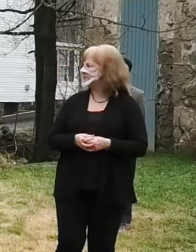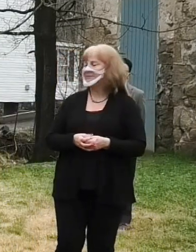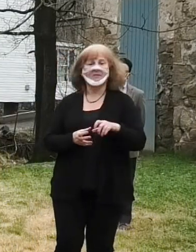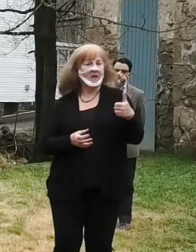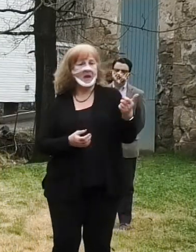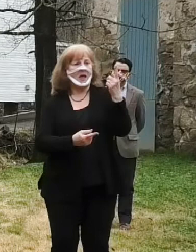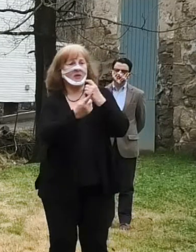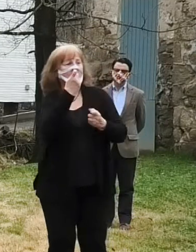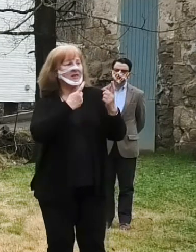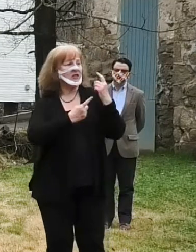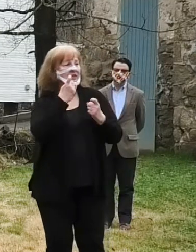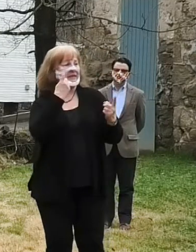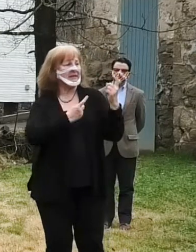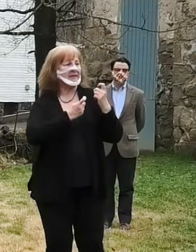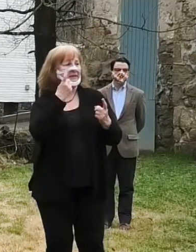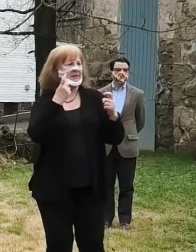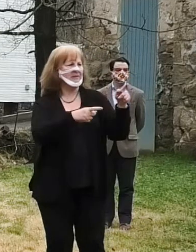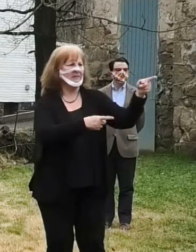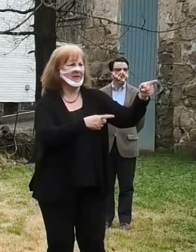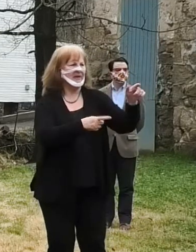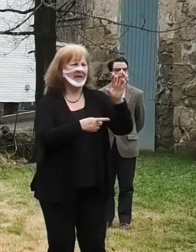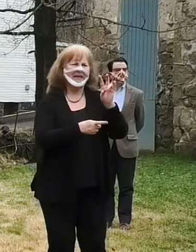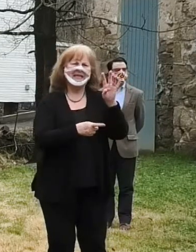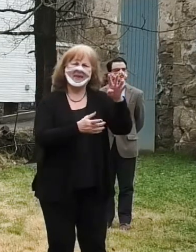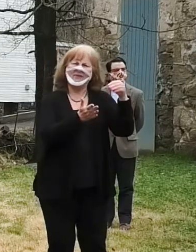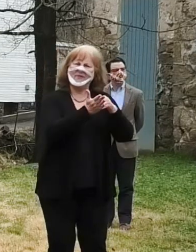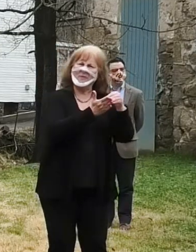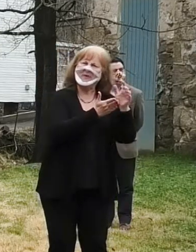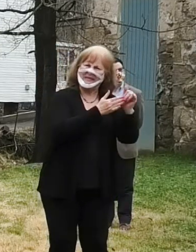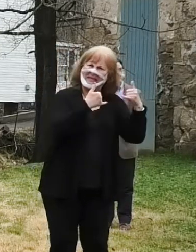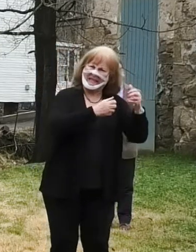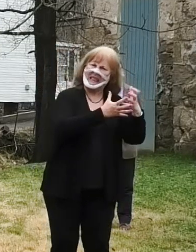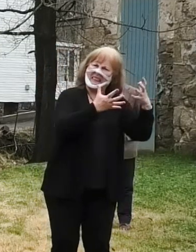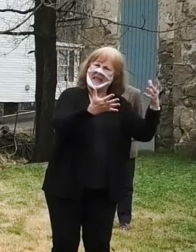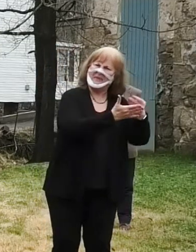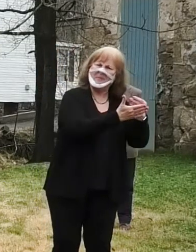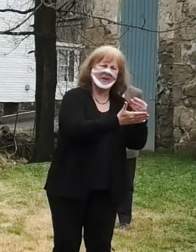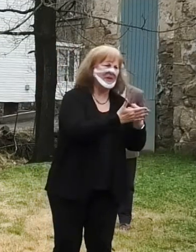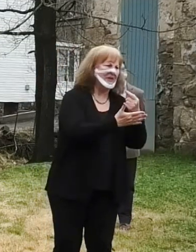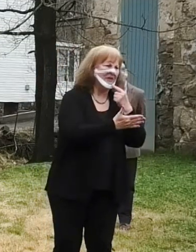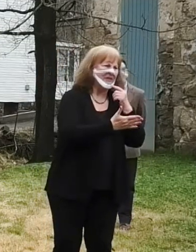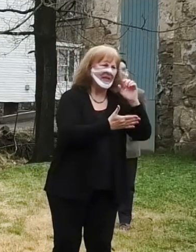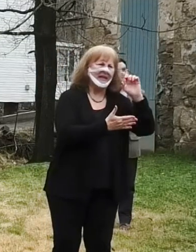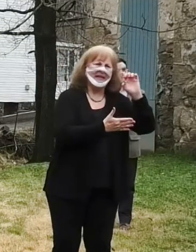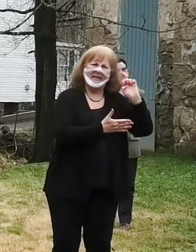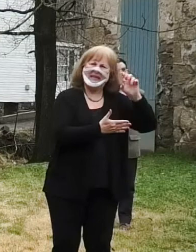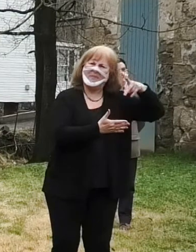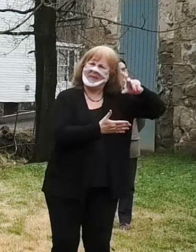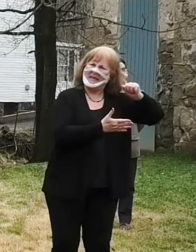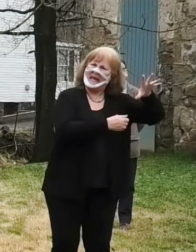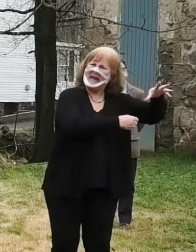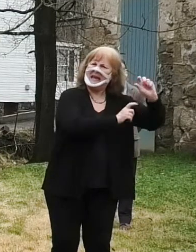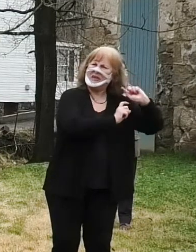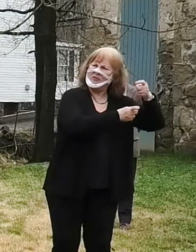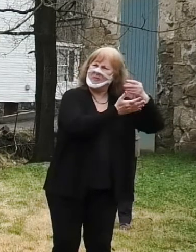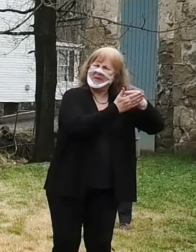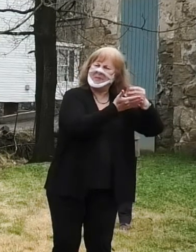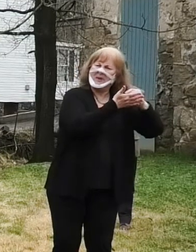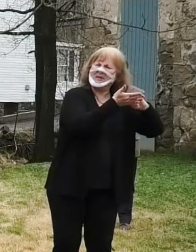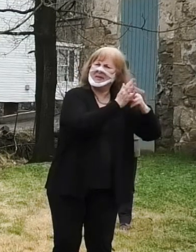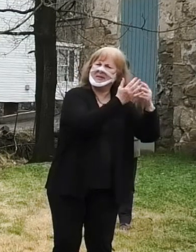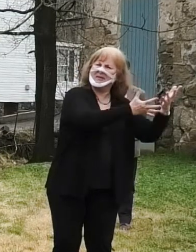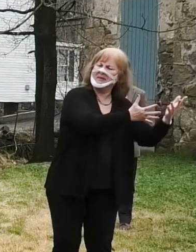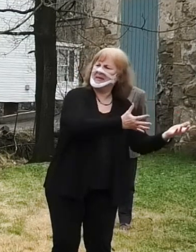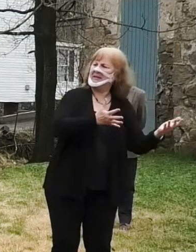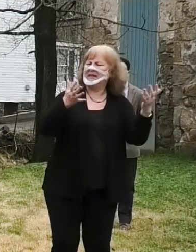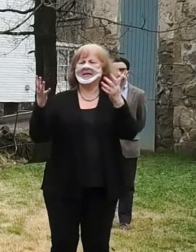Other questions? $74 million is still a lot of money. You said something about EPA kicking in some money. What